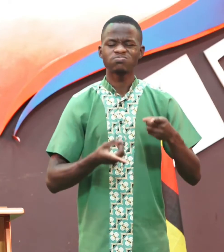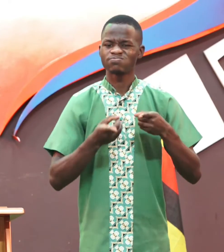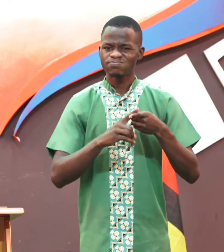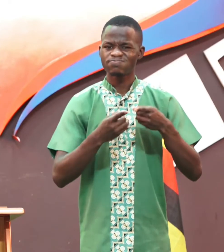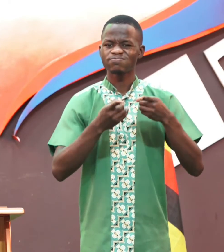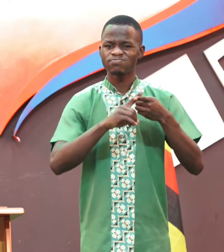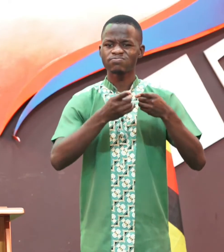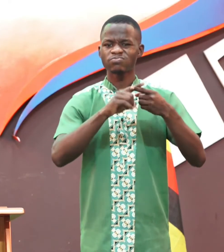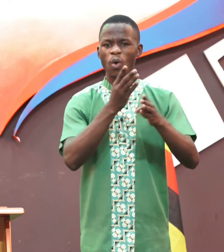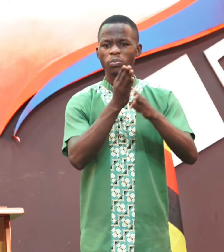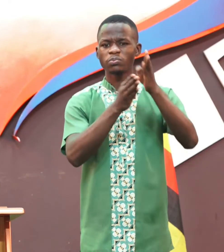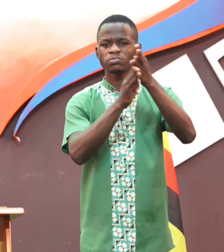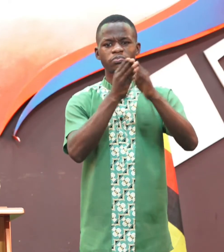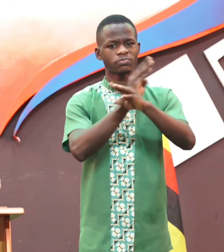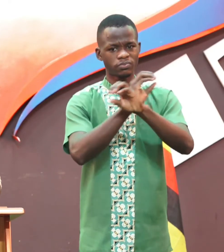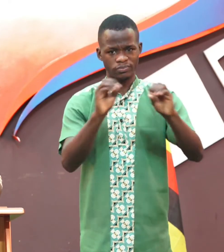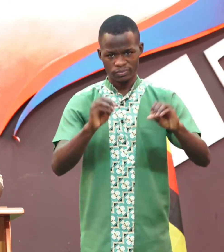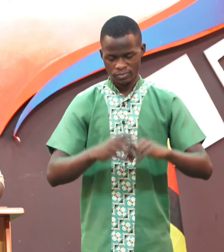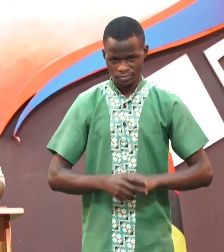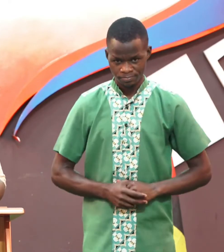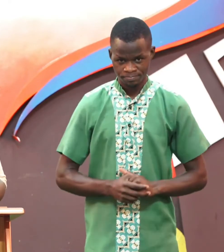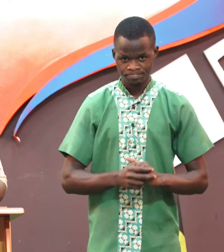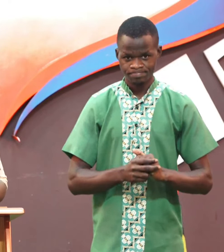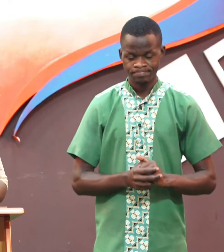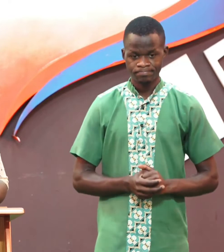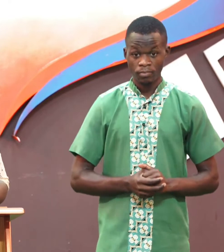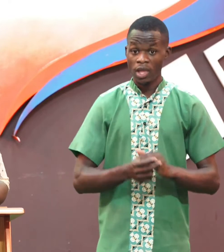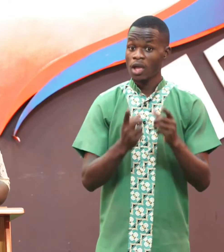They feel they are not being built up.